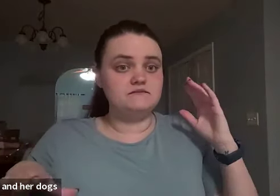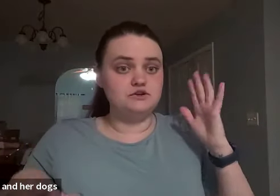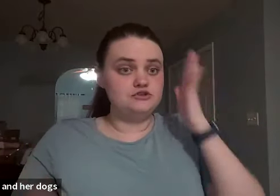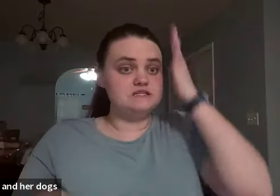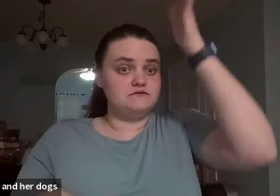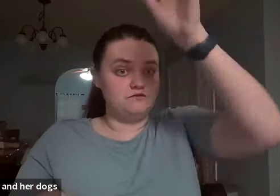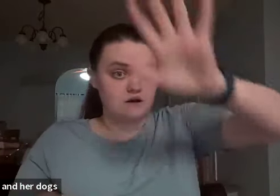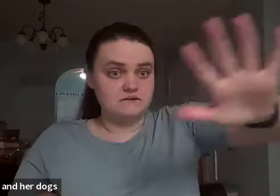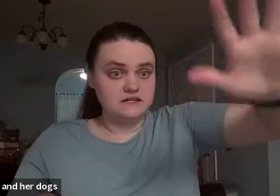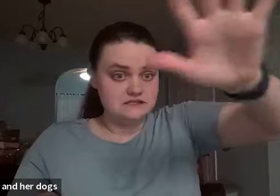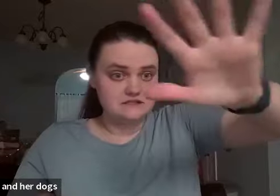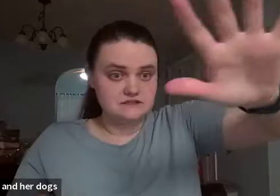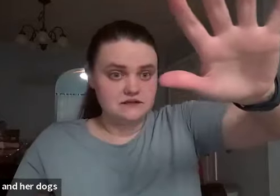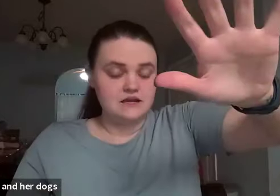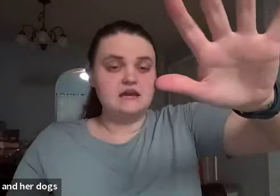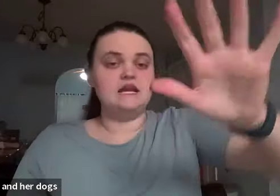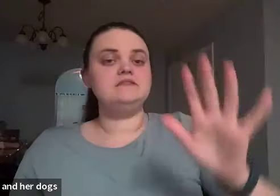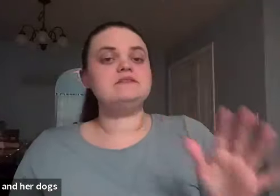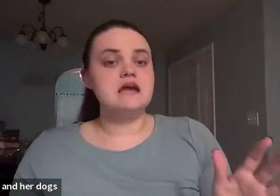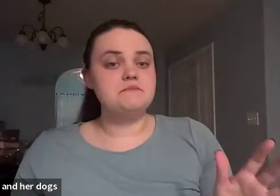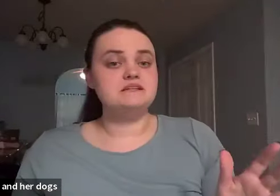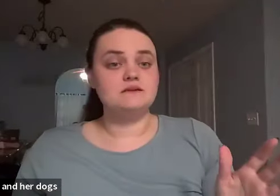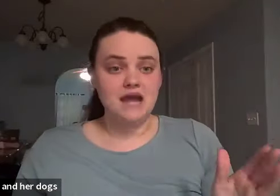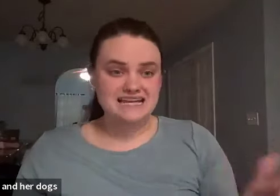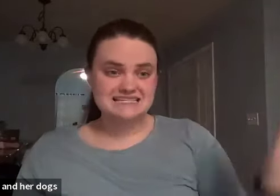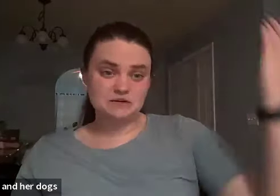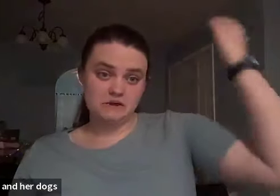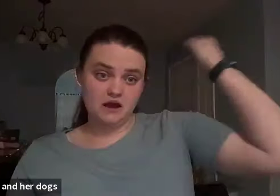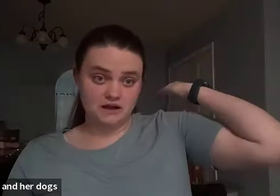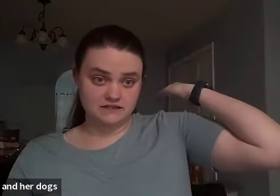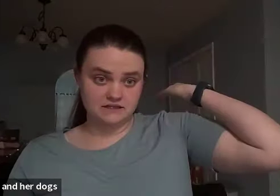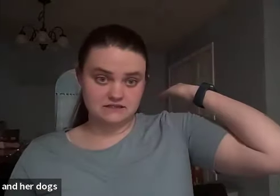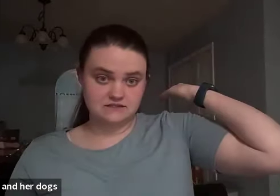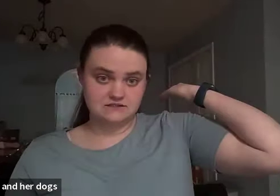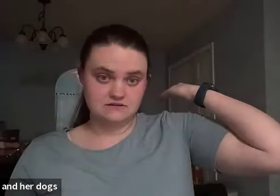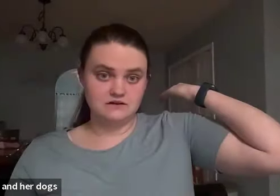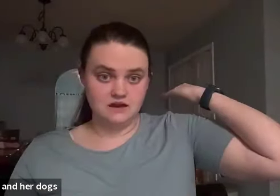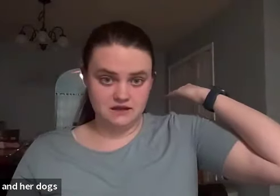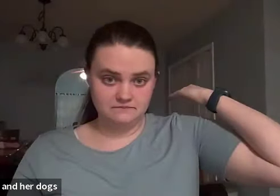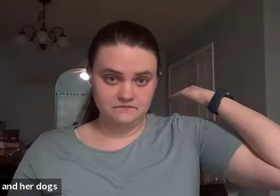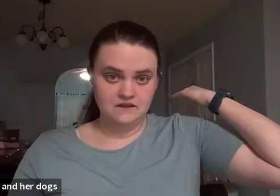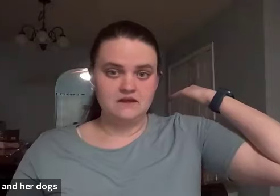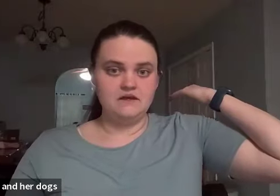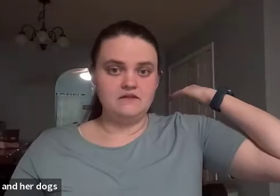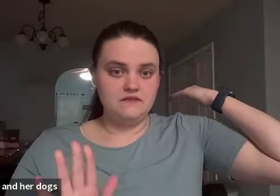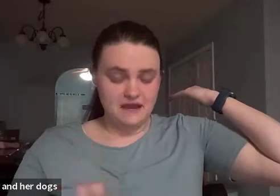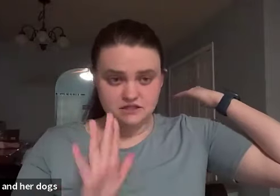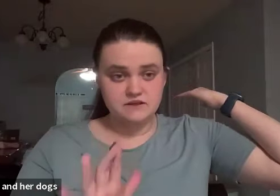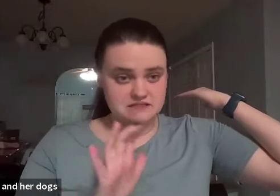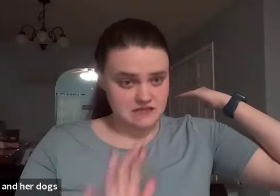in the future is in front of us. And anything that's happened in the past is going to be behind us, okay? That's going to be the